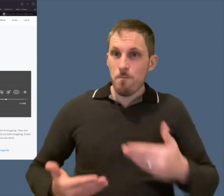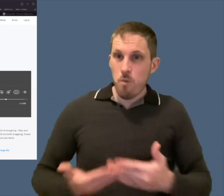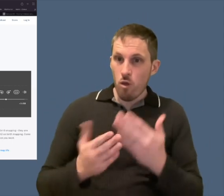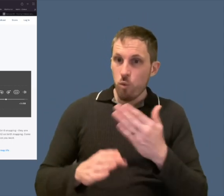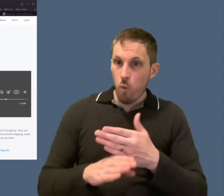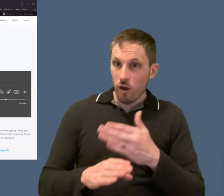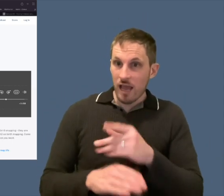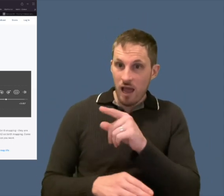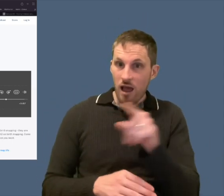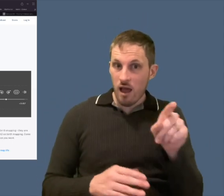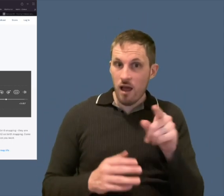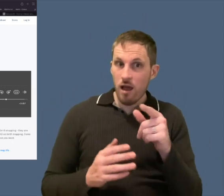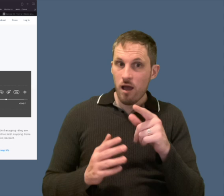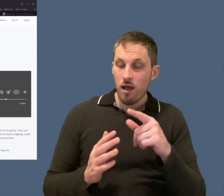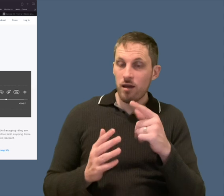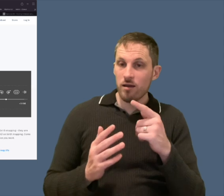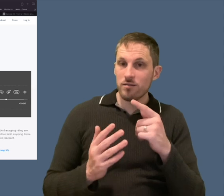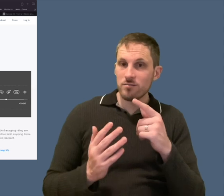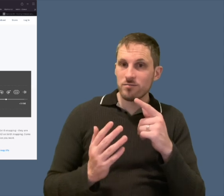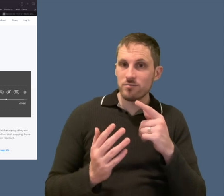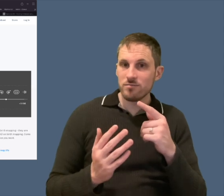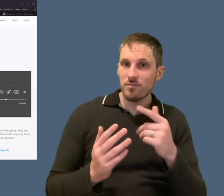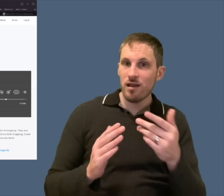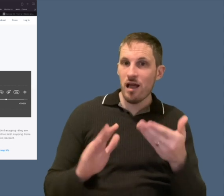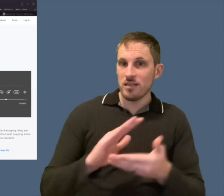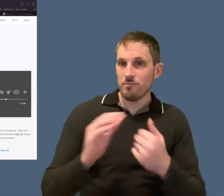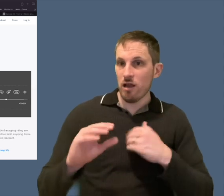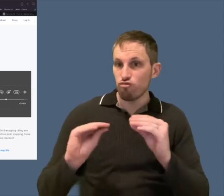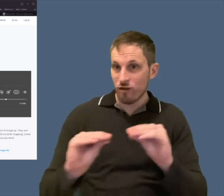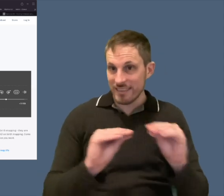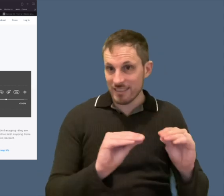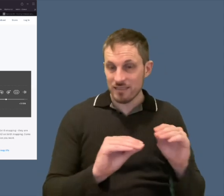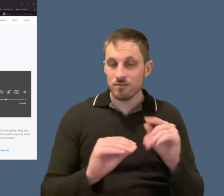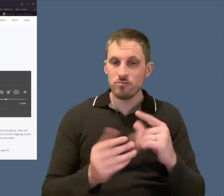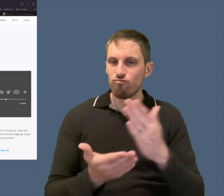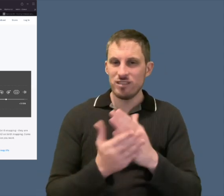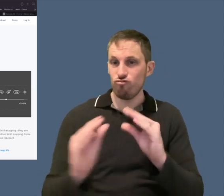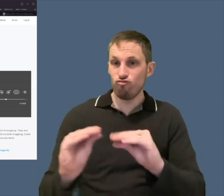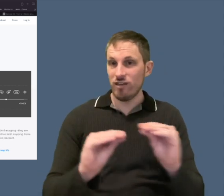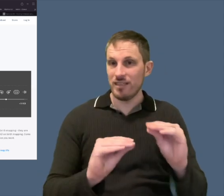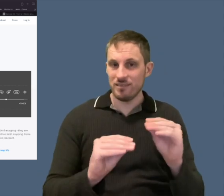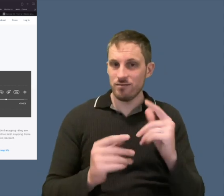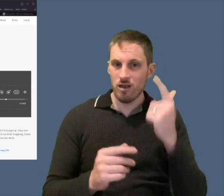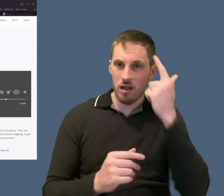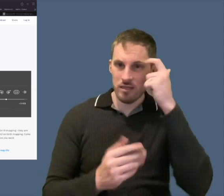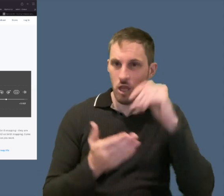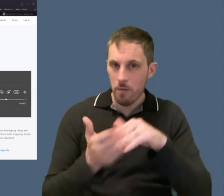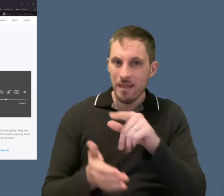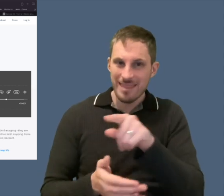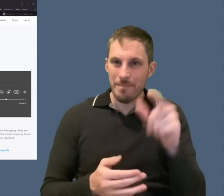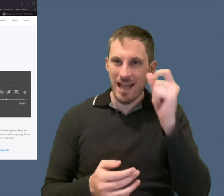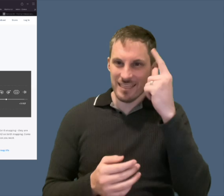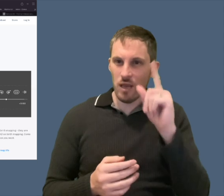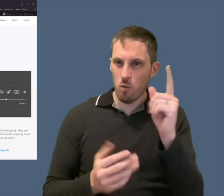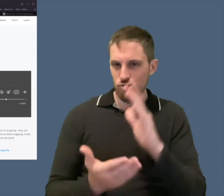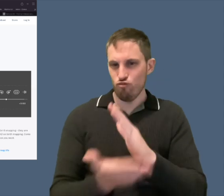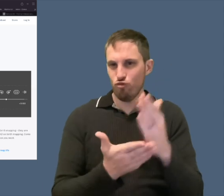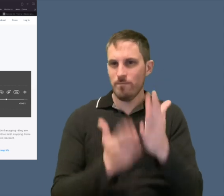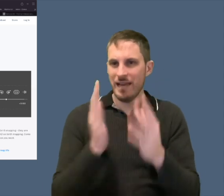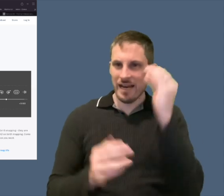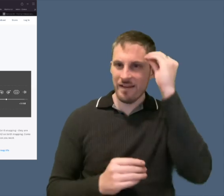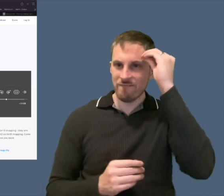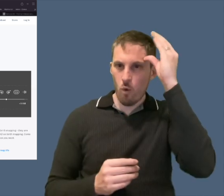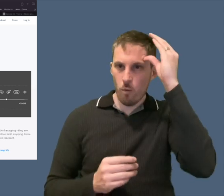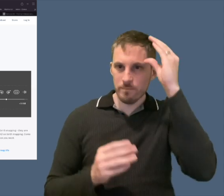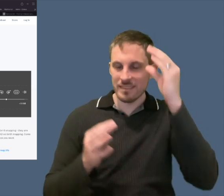go through my training. And the idea of that training is to really get them to understand what an informed decision actually